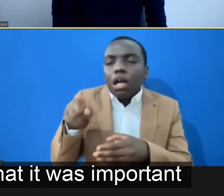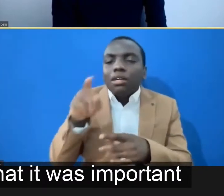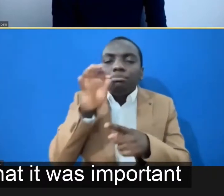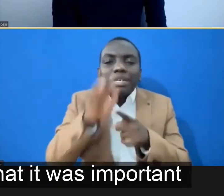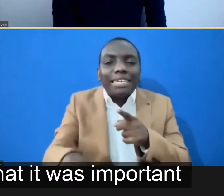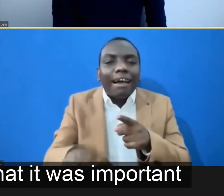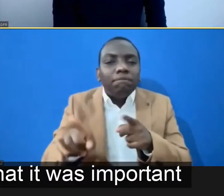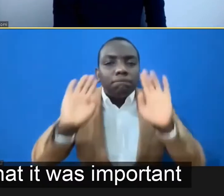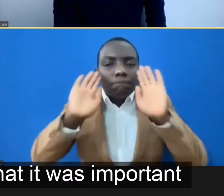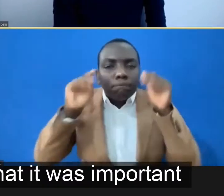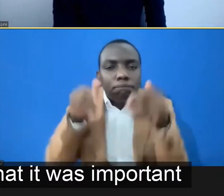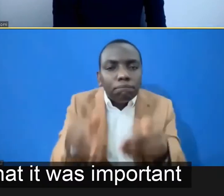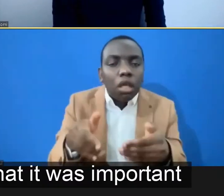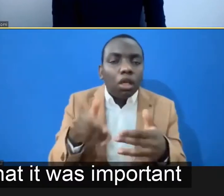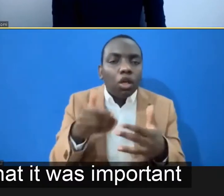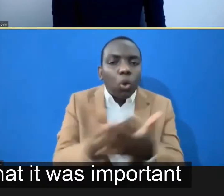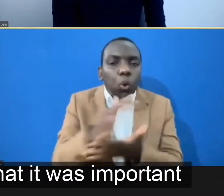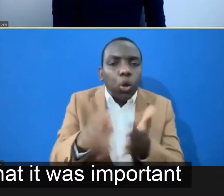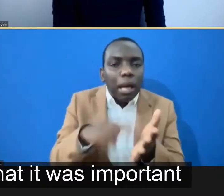at that time